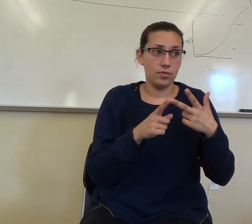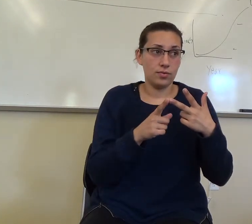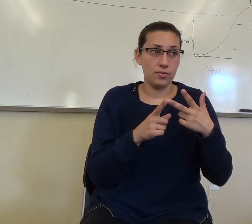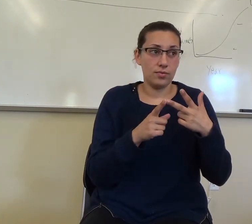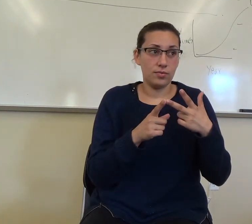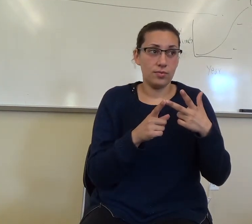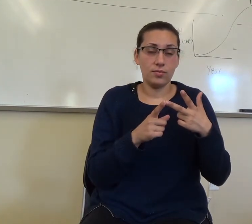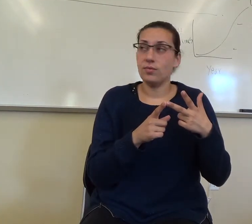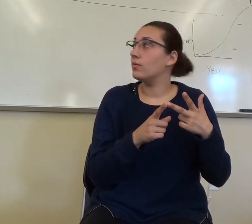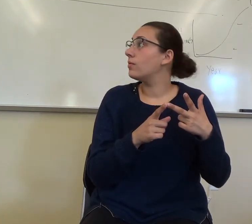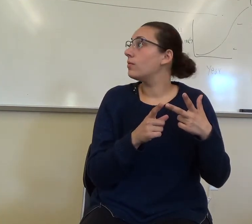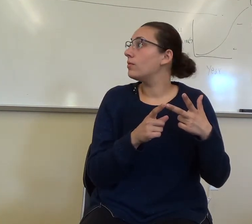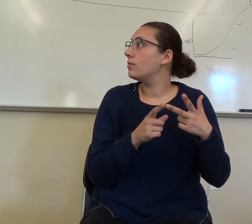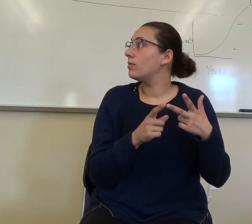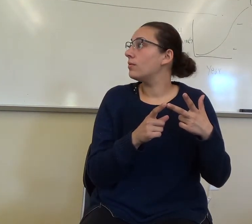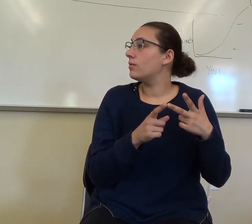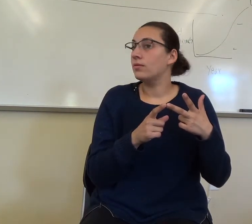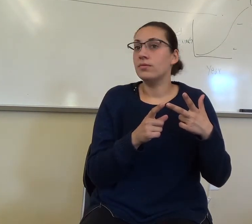viper, and what else?